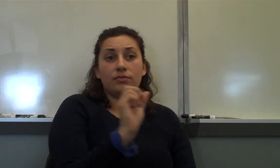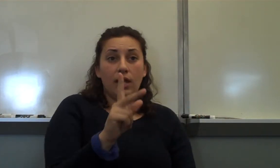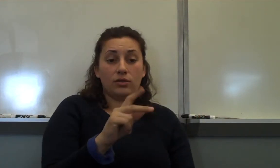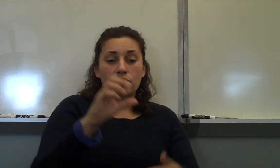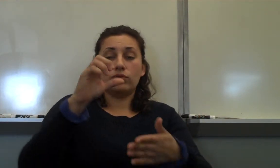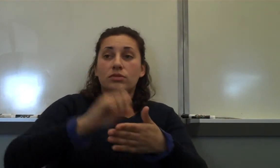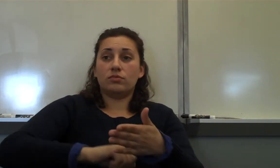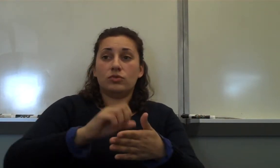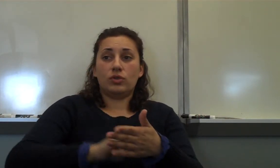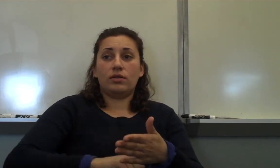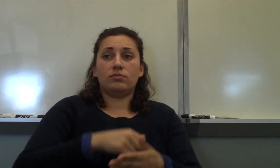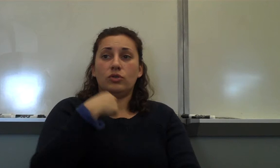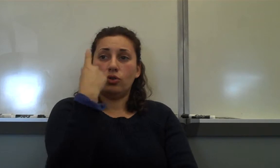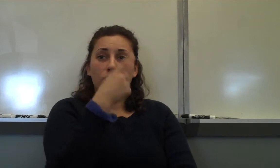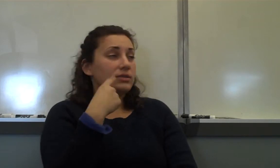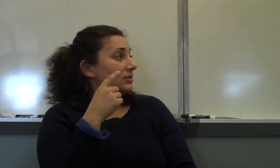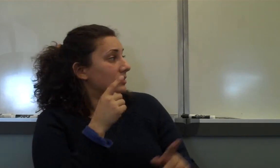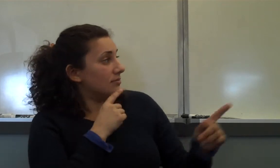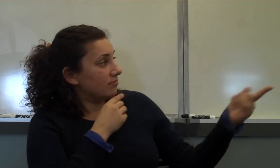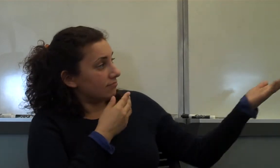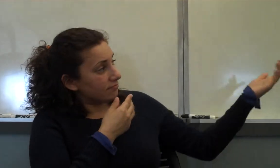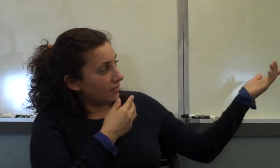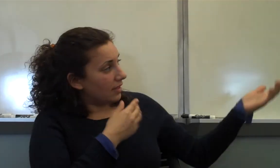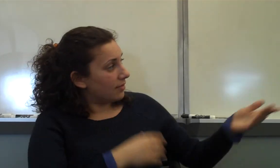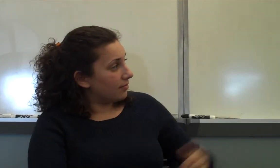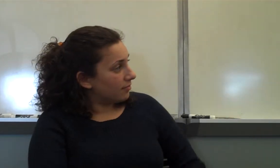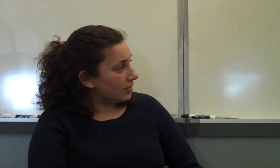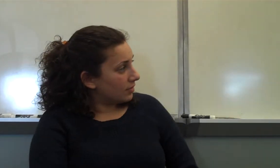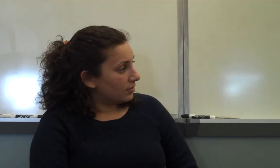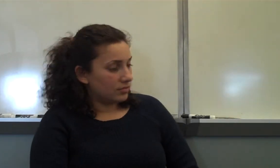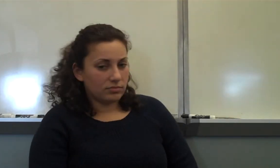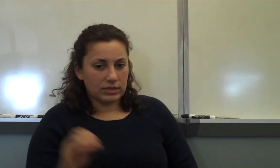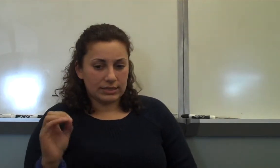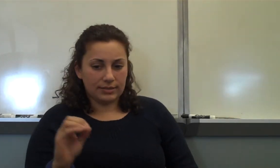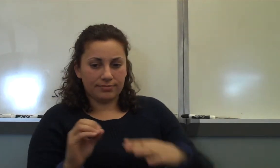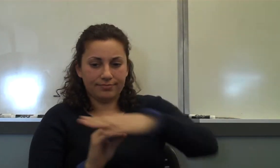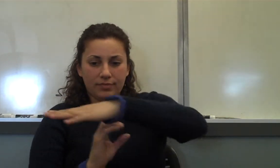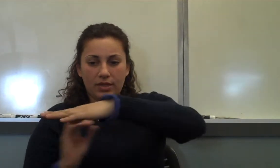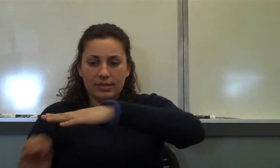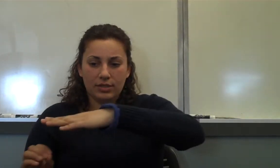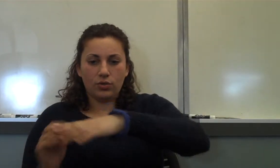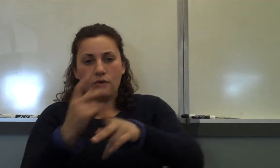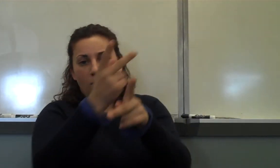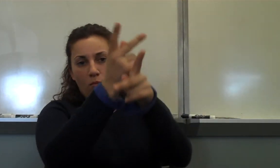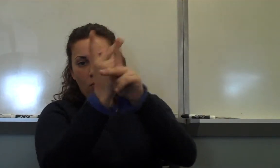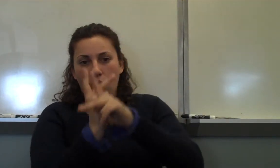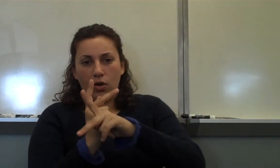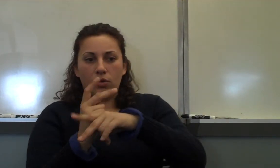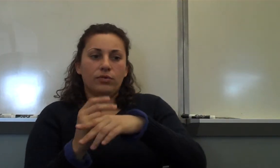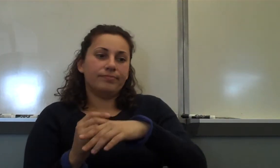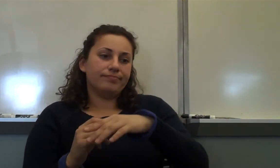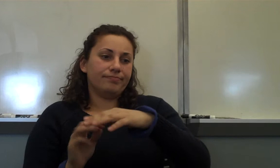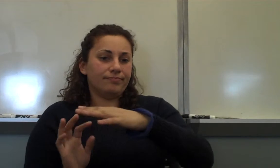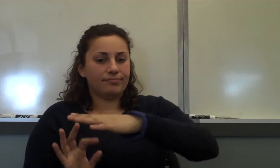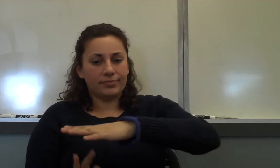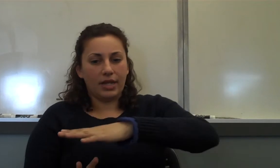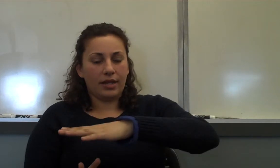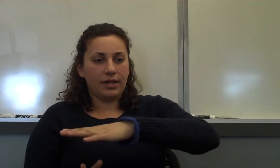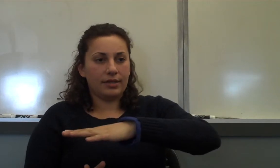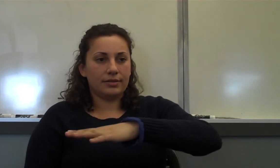like this. This gives you 0. Borrowing over here, that gives you a 9. The 2 there will cause